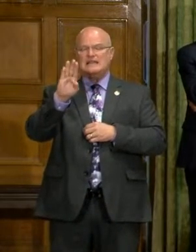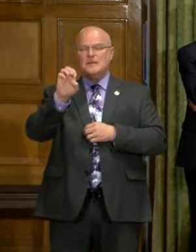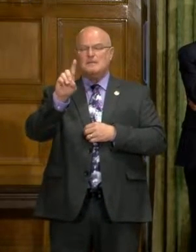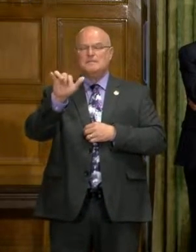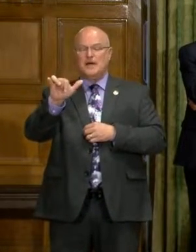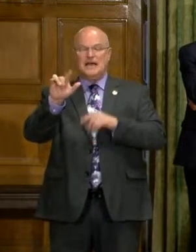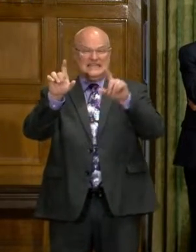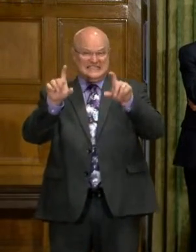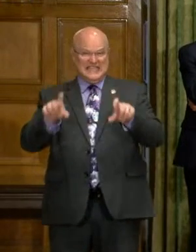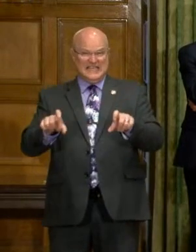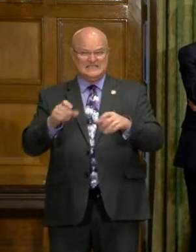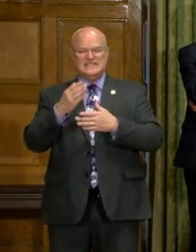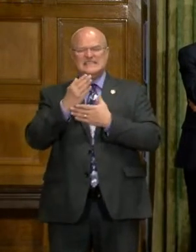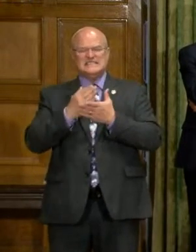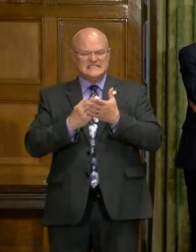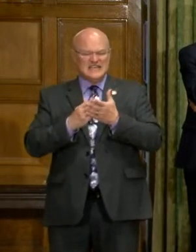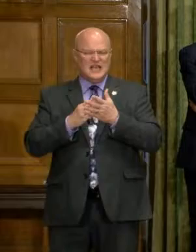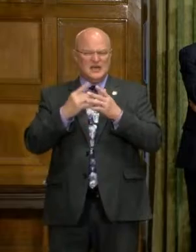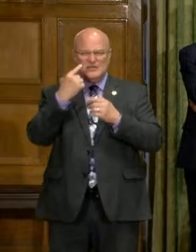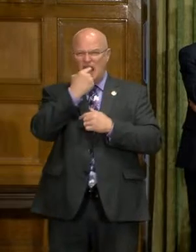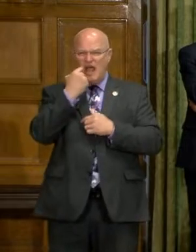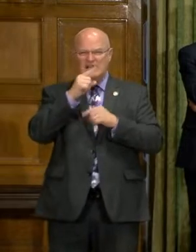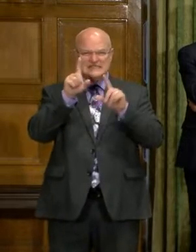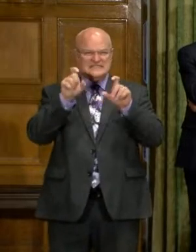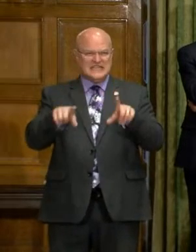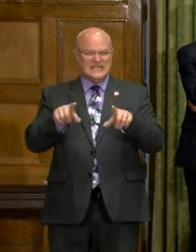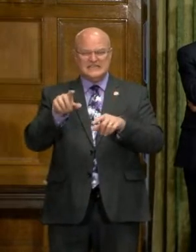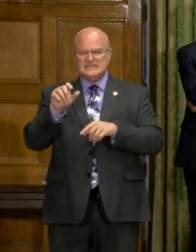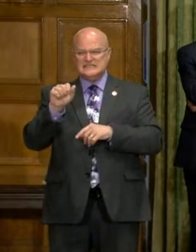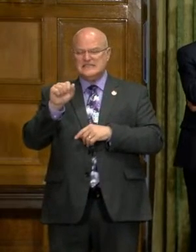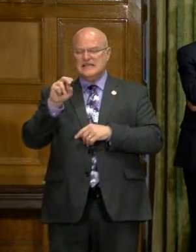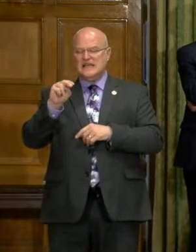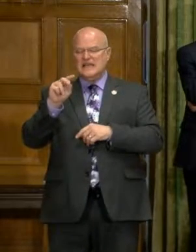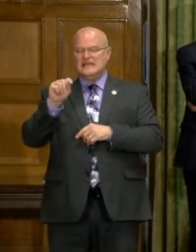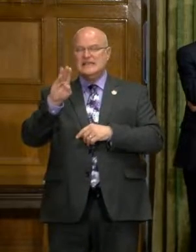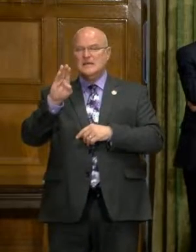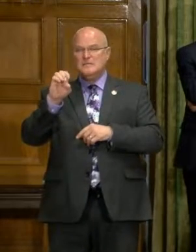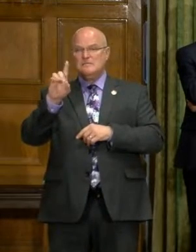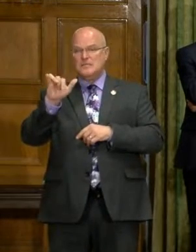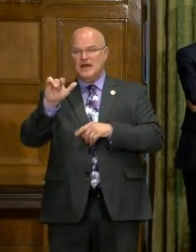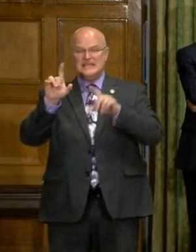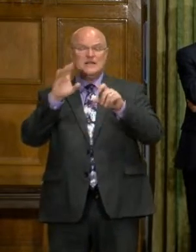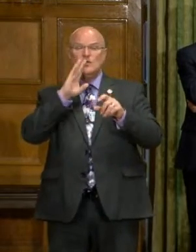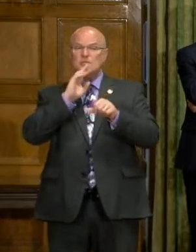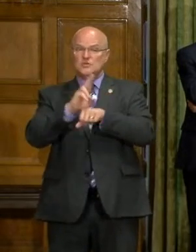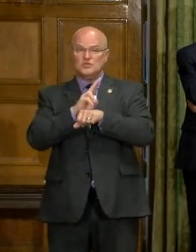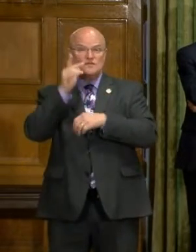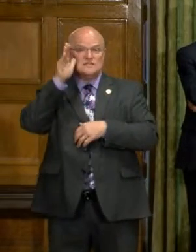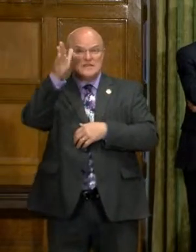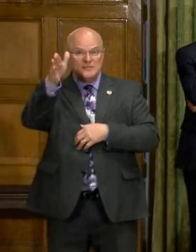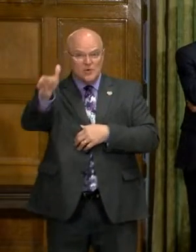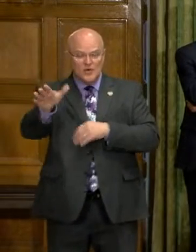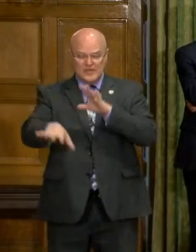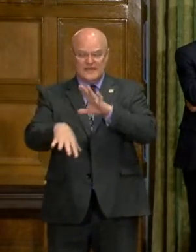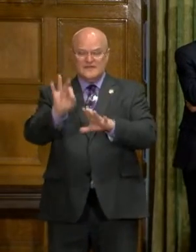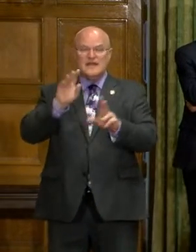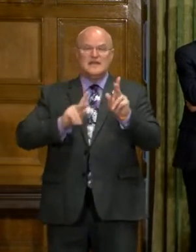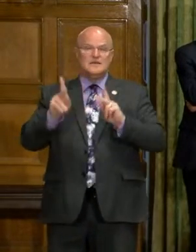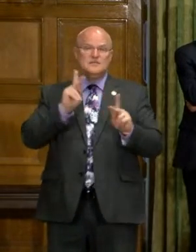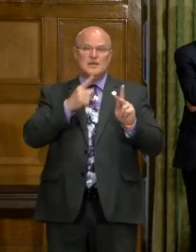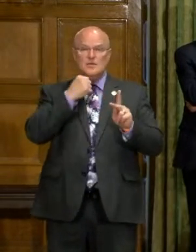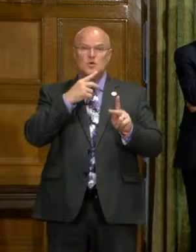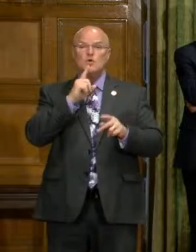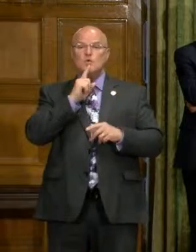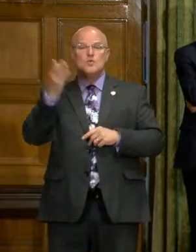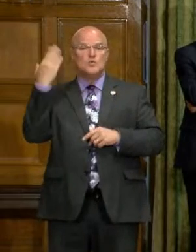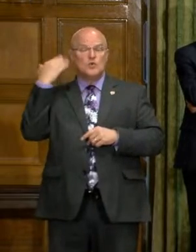tests. Certain types of serologic tests, antibody tests, will be useful at some point in finding people